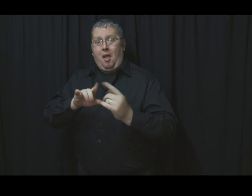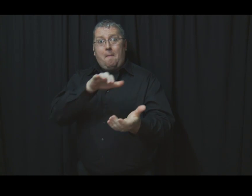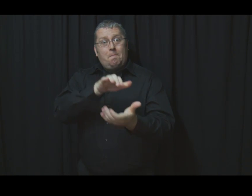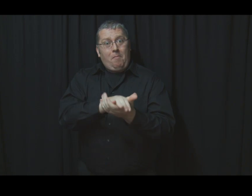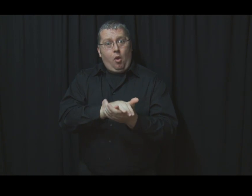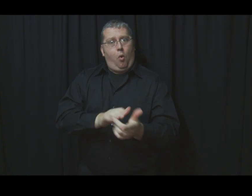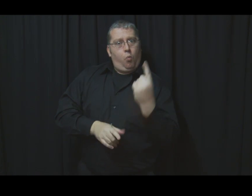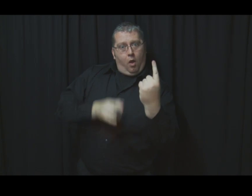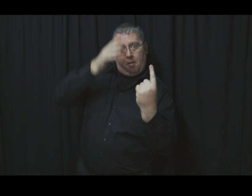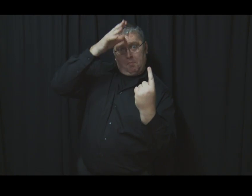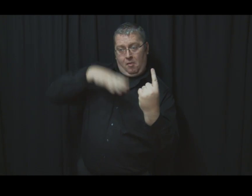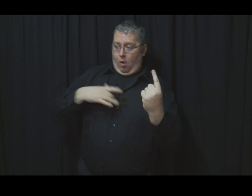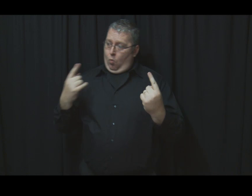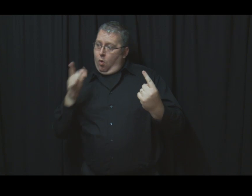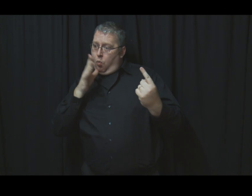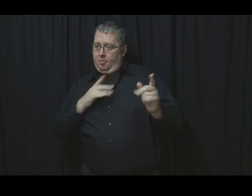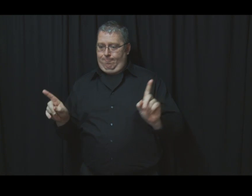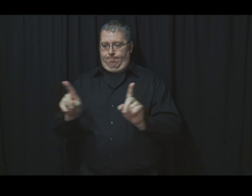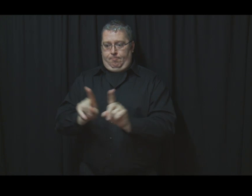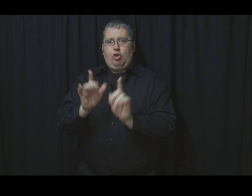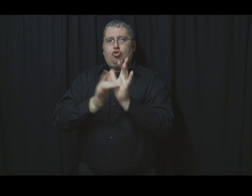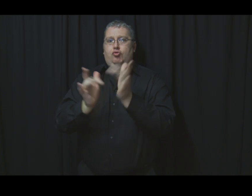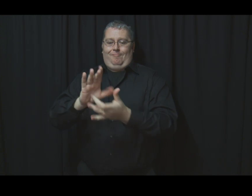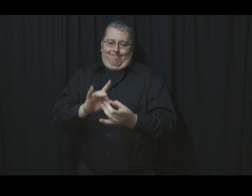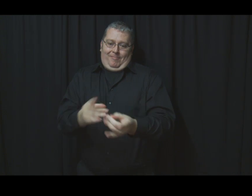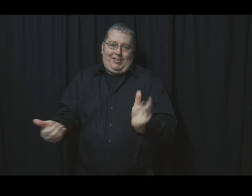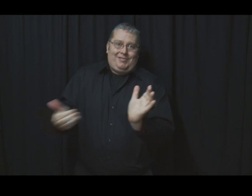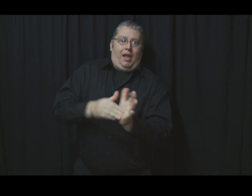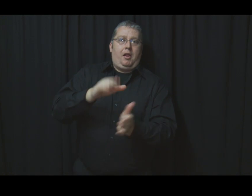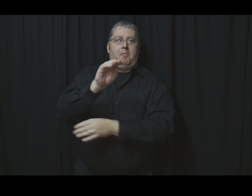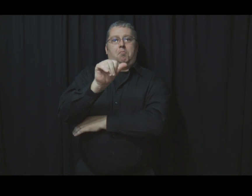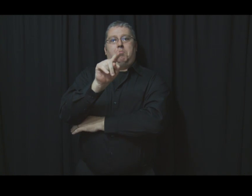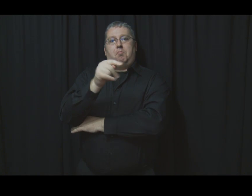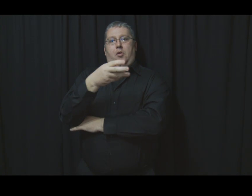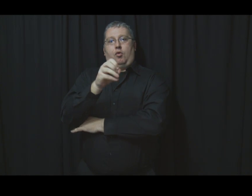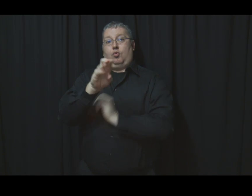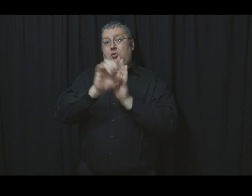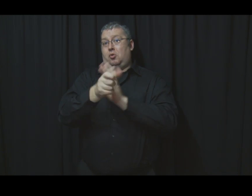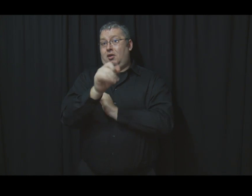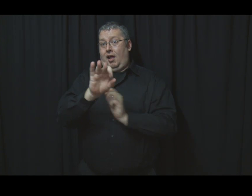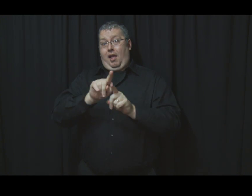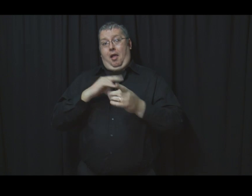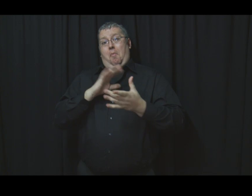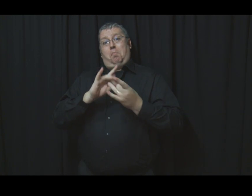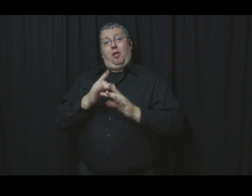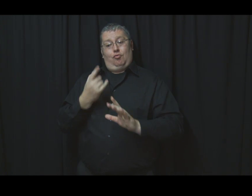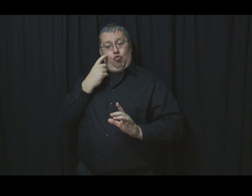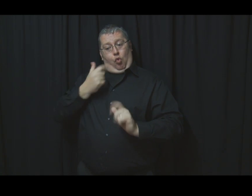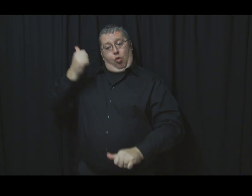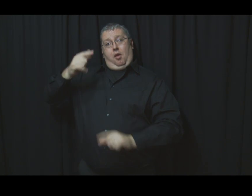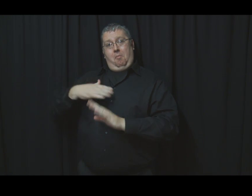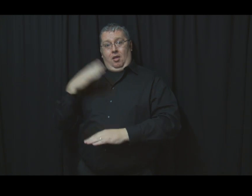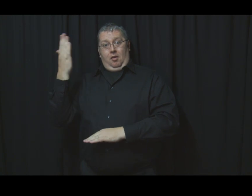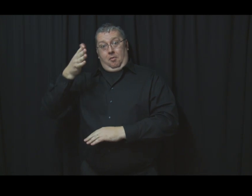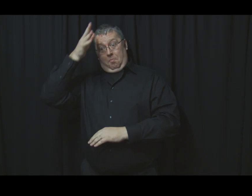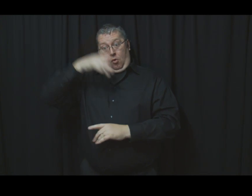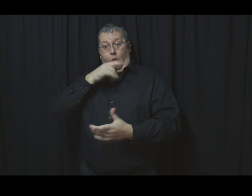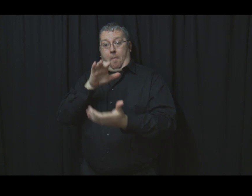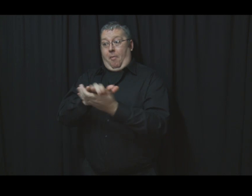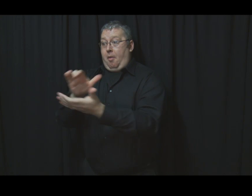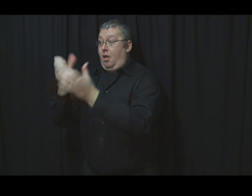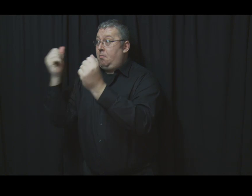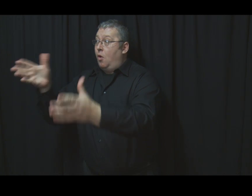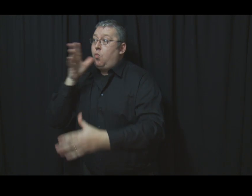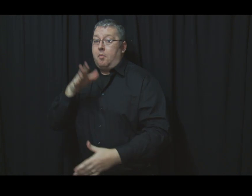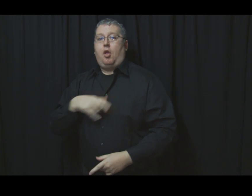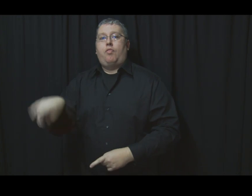man for one woman. Jesus reiterated that in Matthew 19, as I had in my talk. And so those that did marry multiple women were